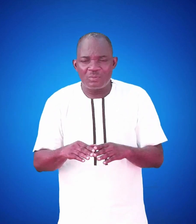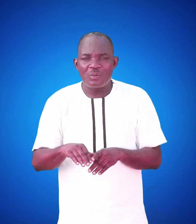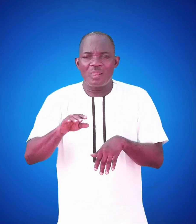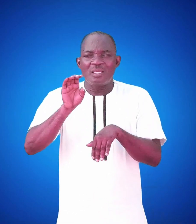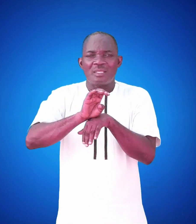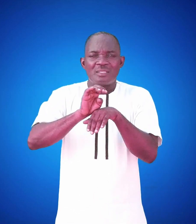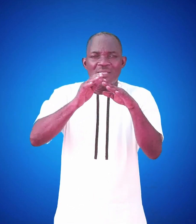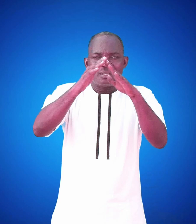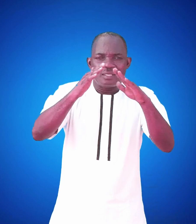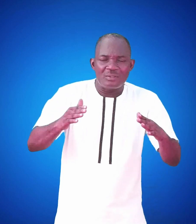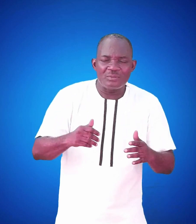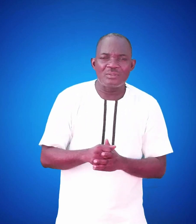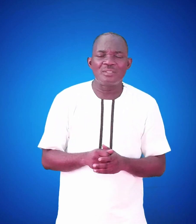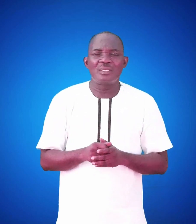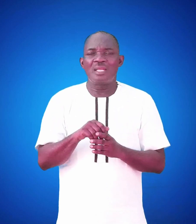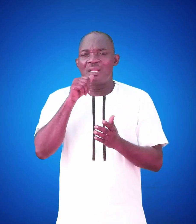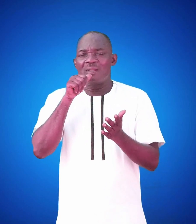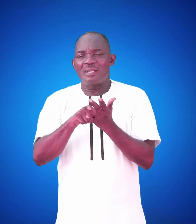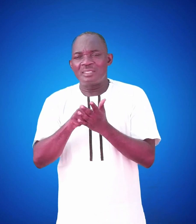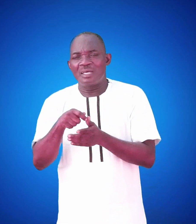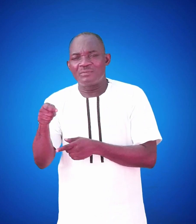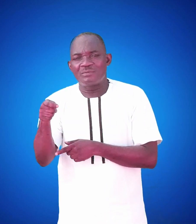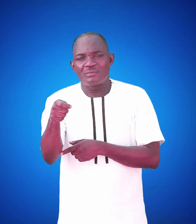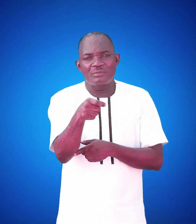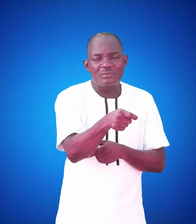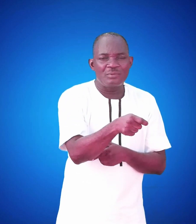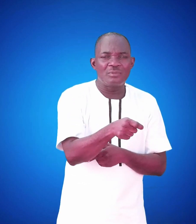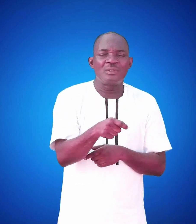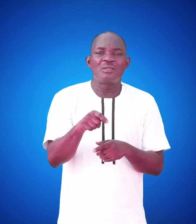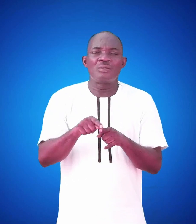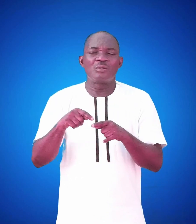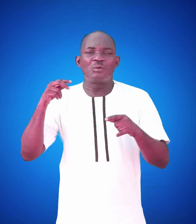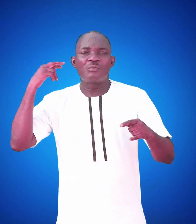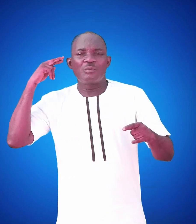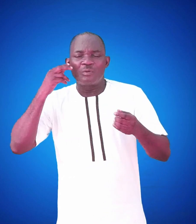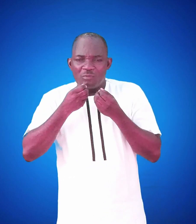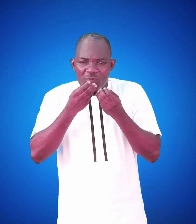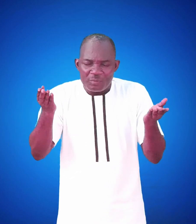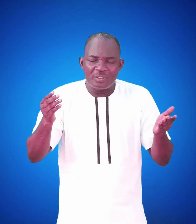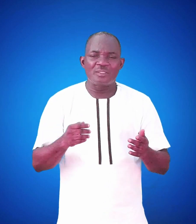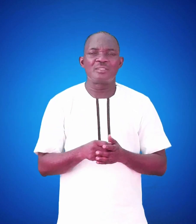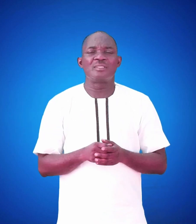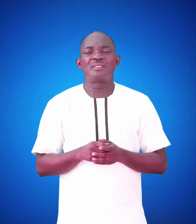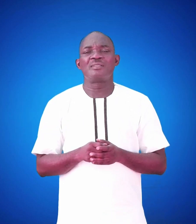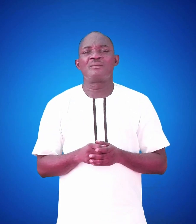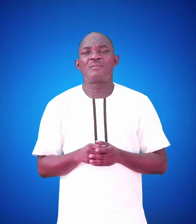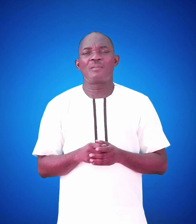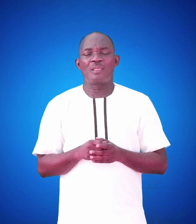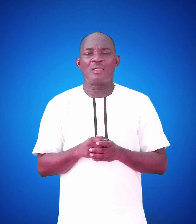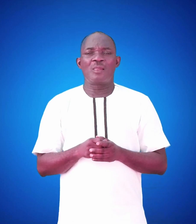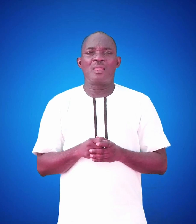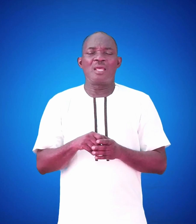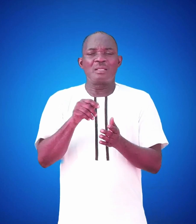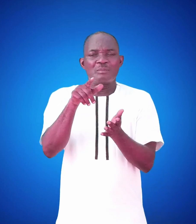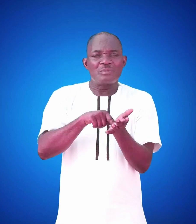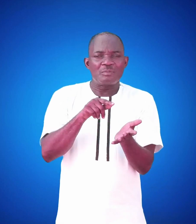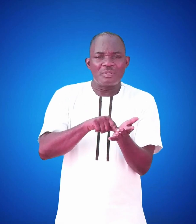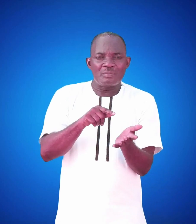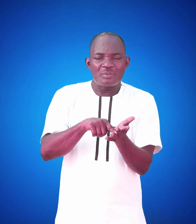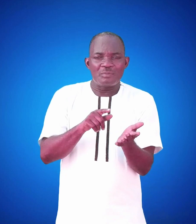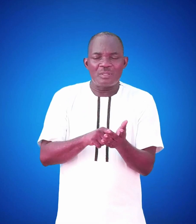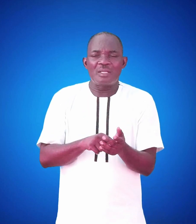church, letters, wireless messages, print